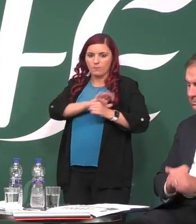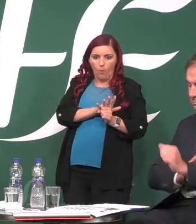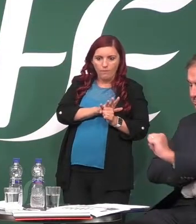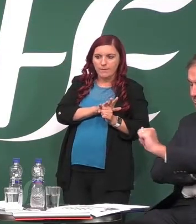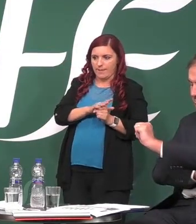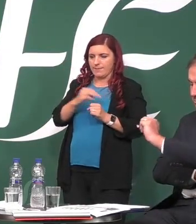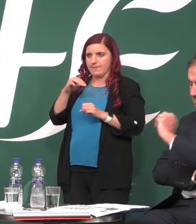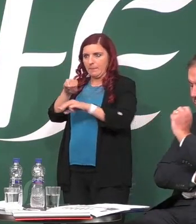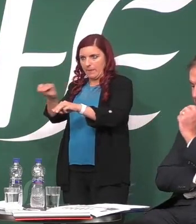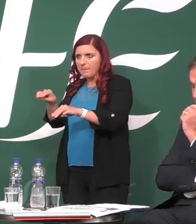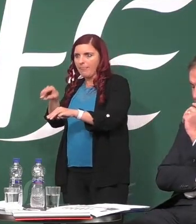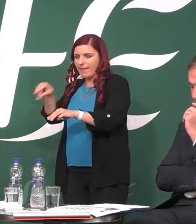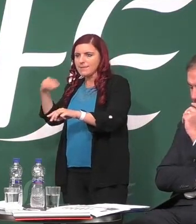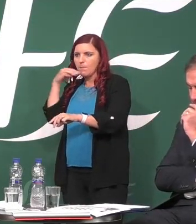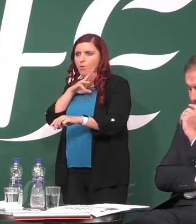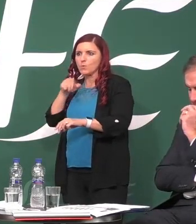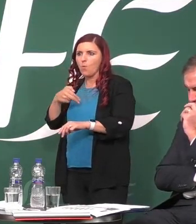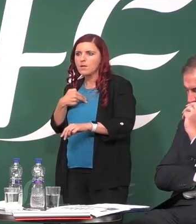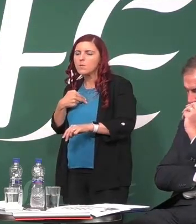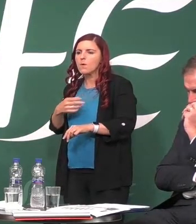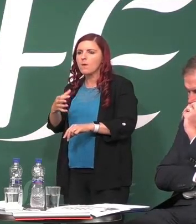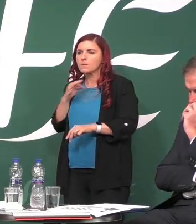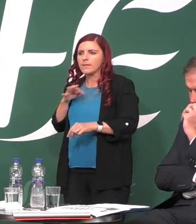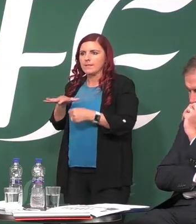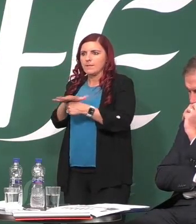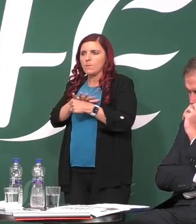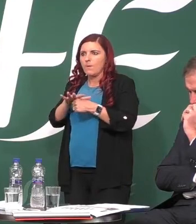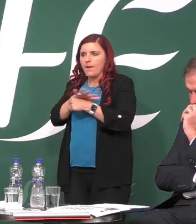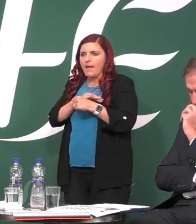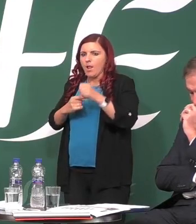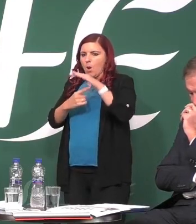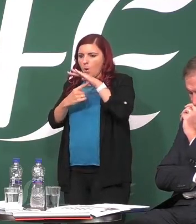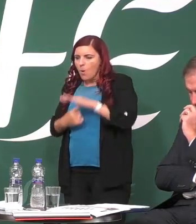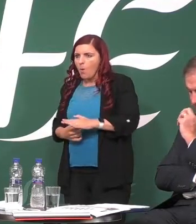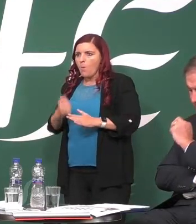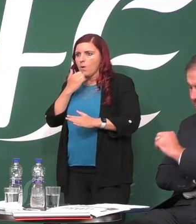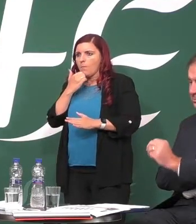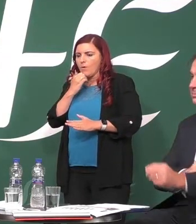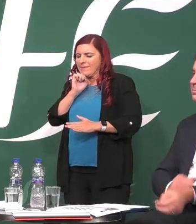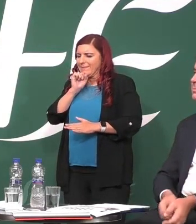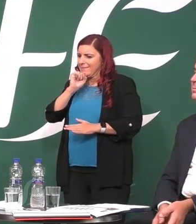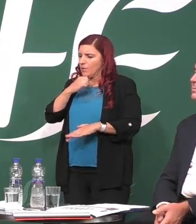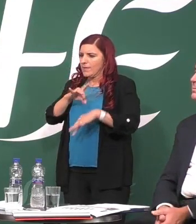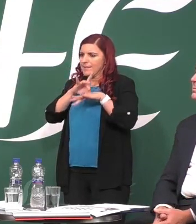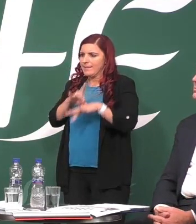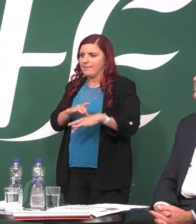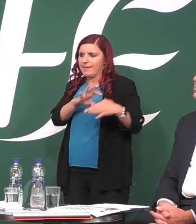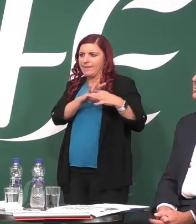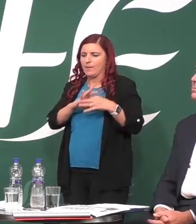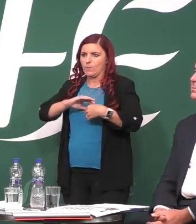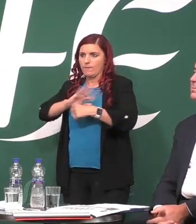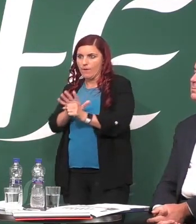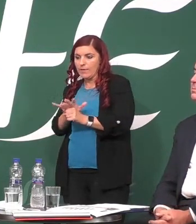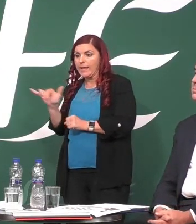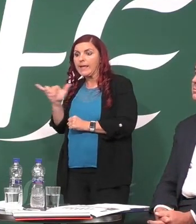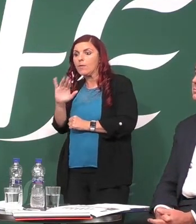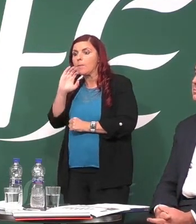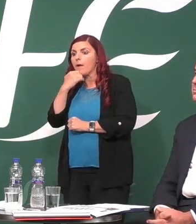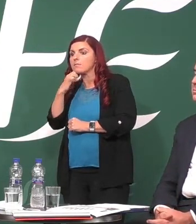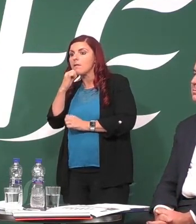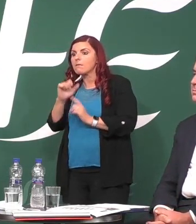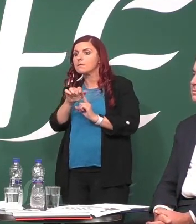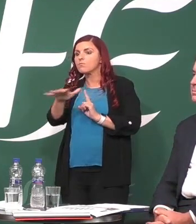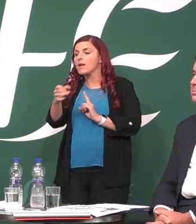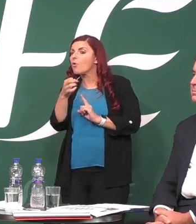we have a very low level of significant illness associated with the virus, either because the virus isn't circulating or